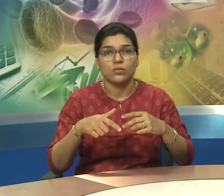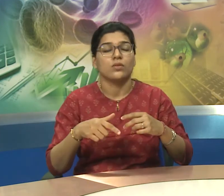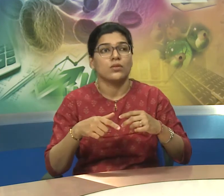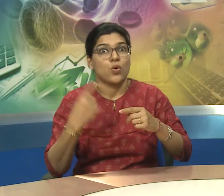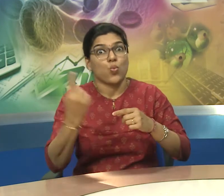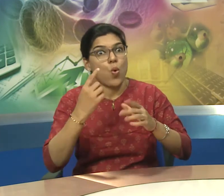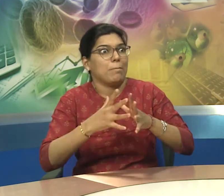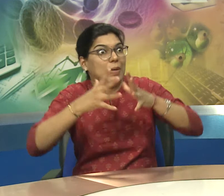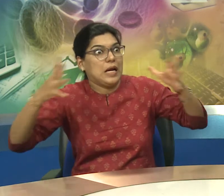Next point,